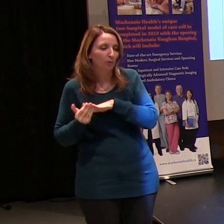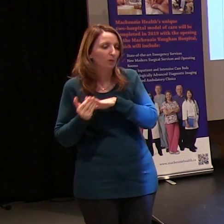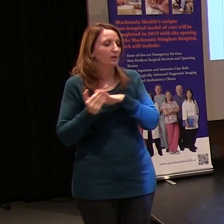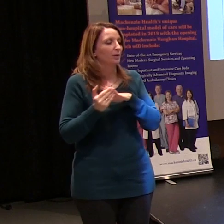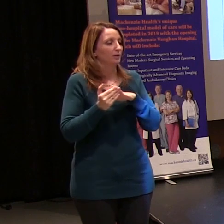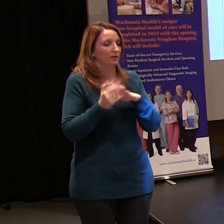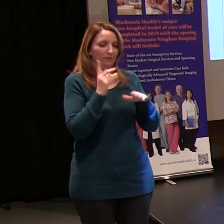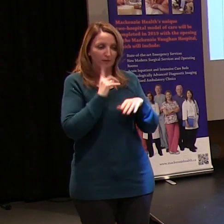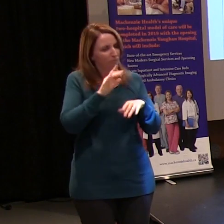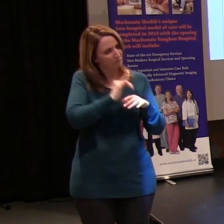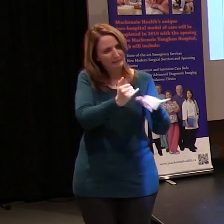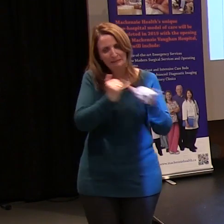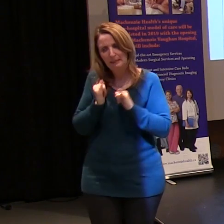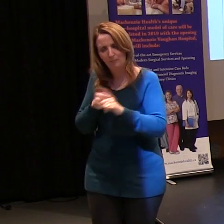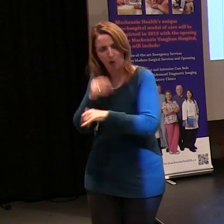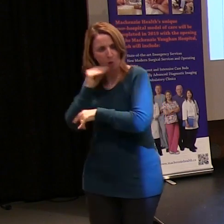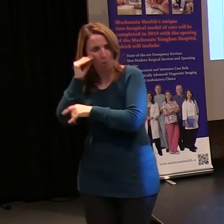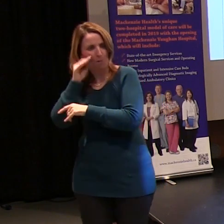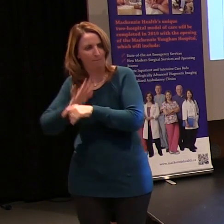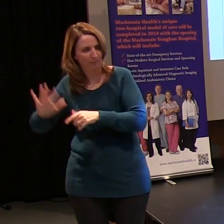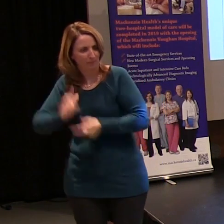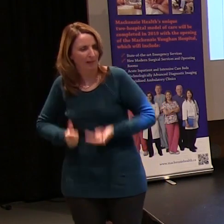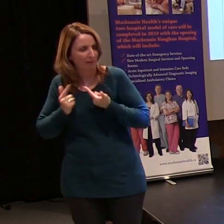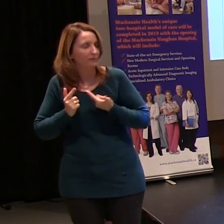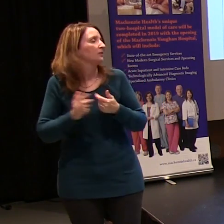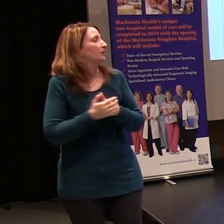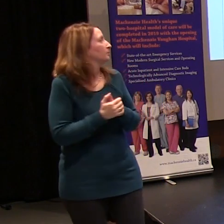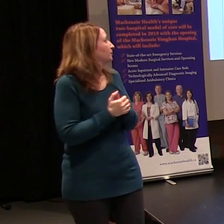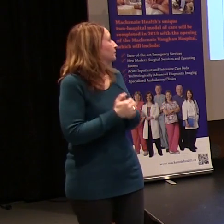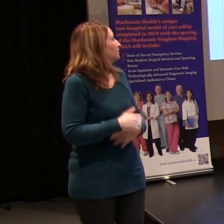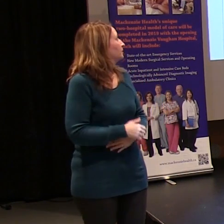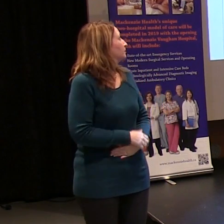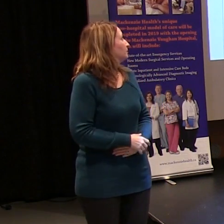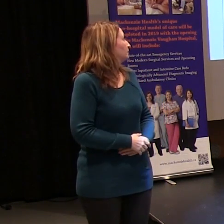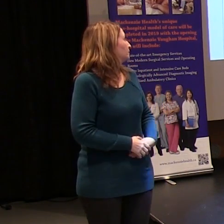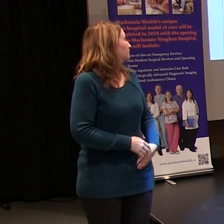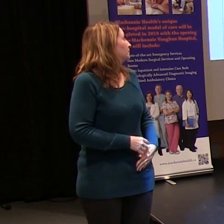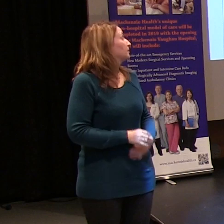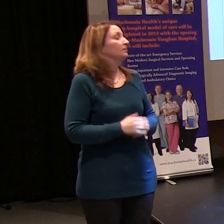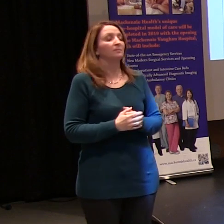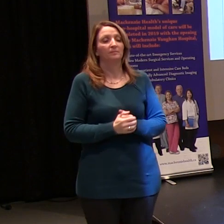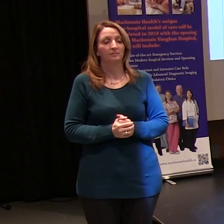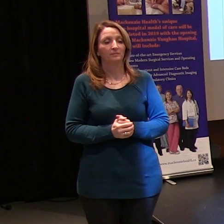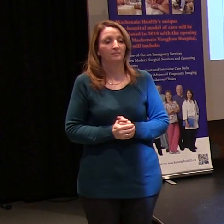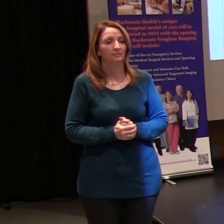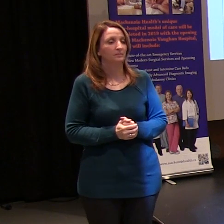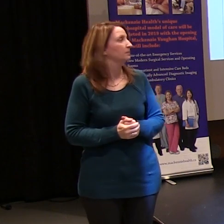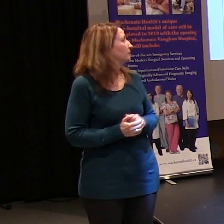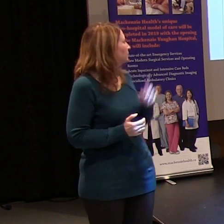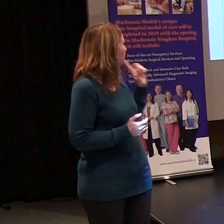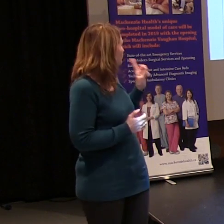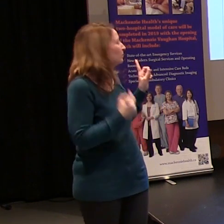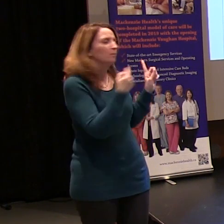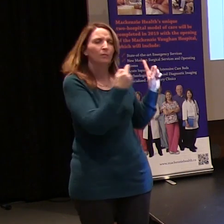the normal life to this building. And that's an example that we are now involved in Brampton, the